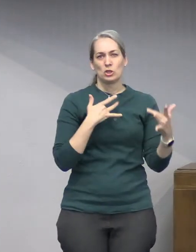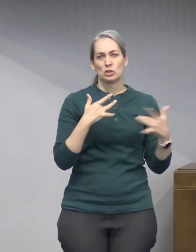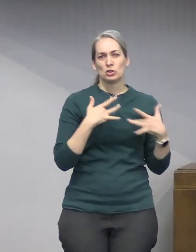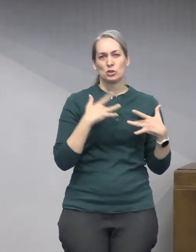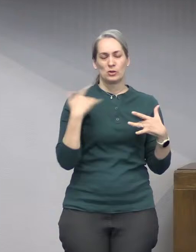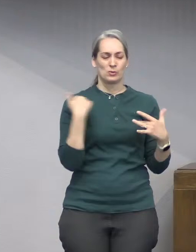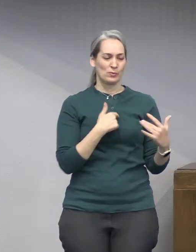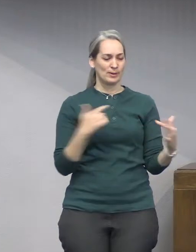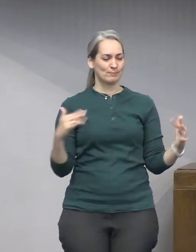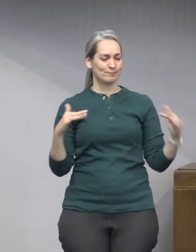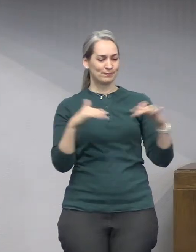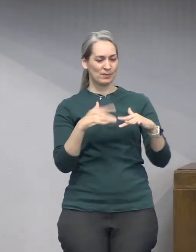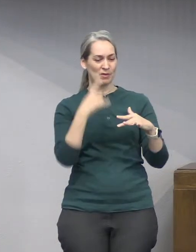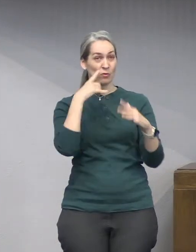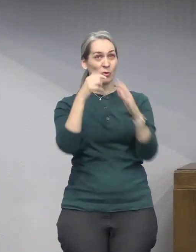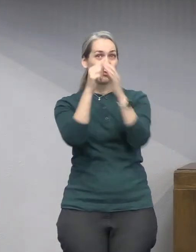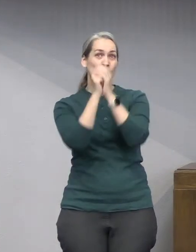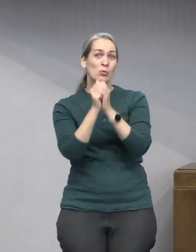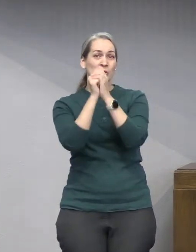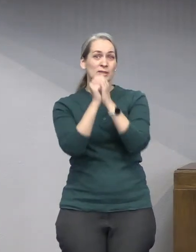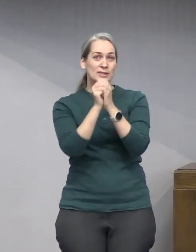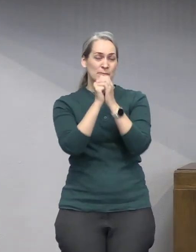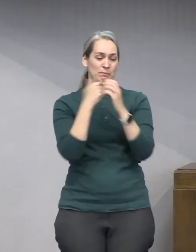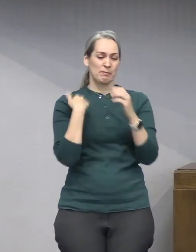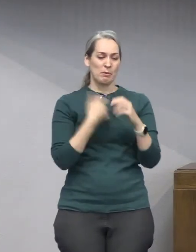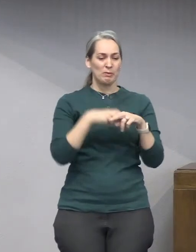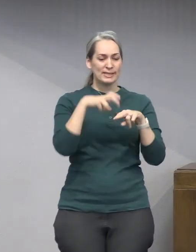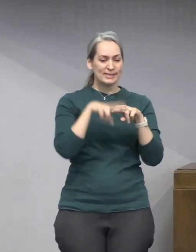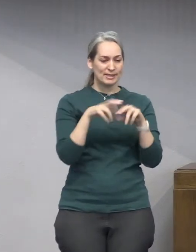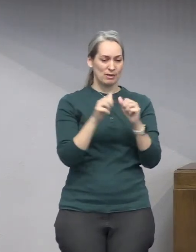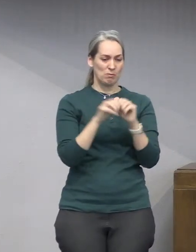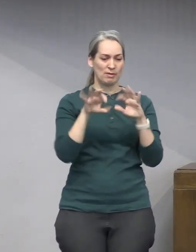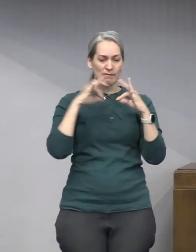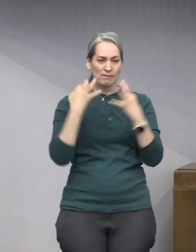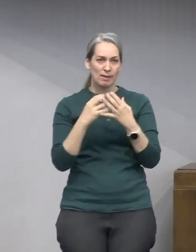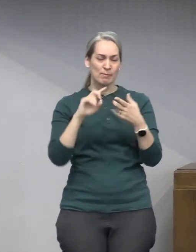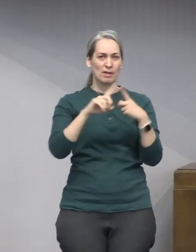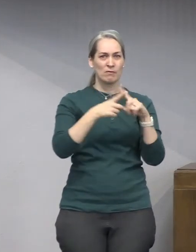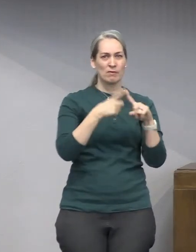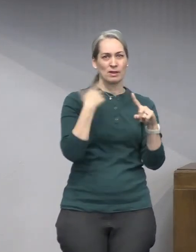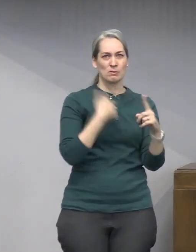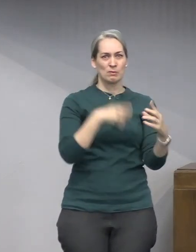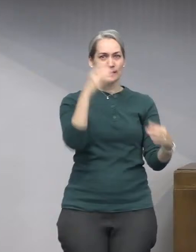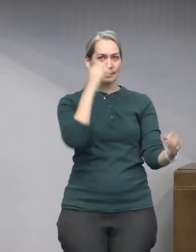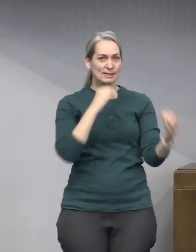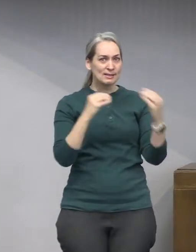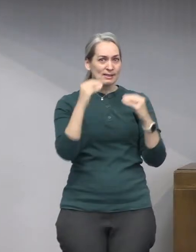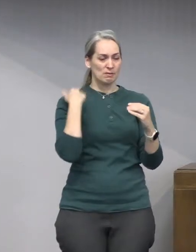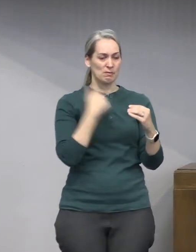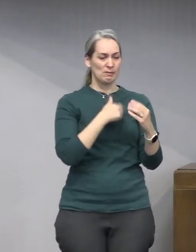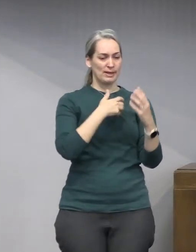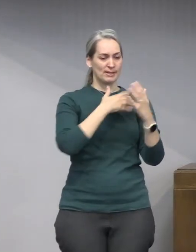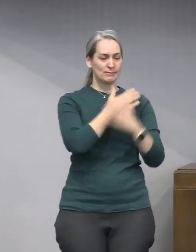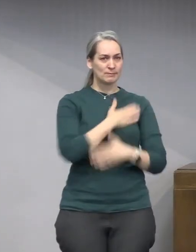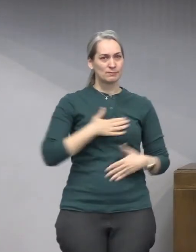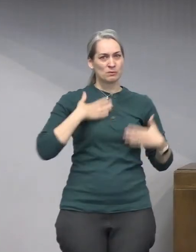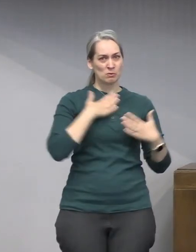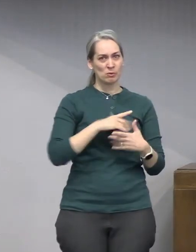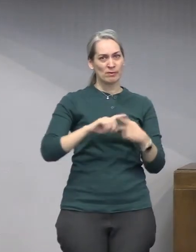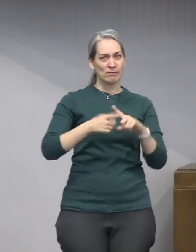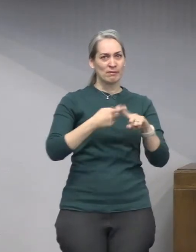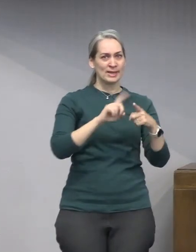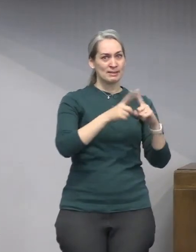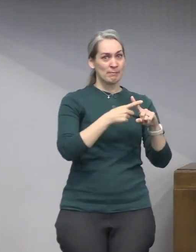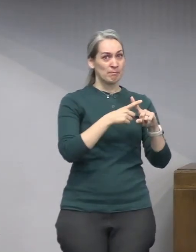We gather for worship. We sit with family and friends. We eat. We enjoy companionship.